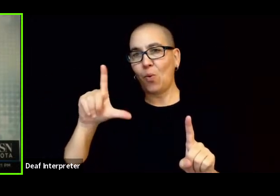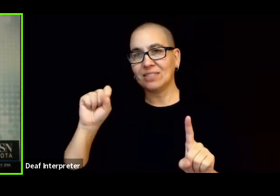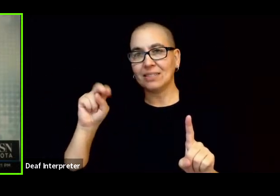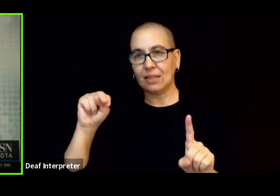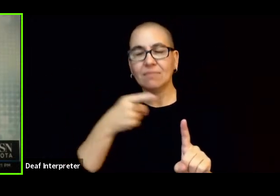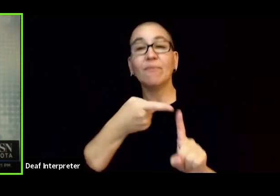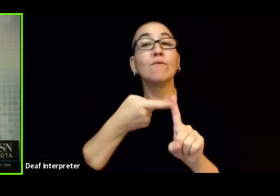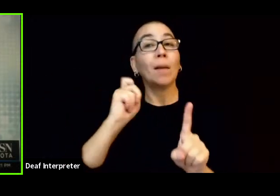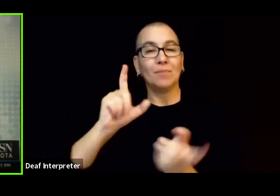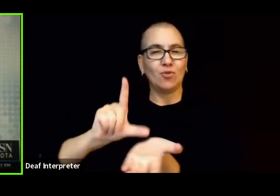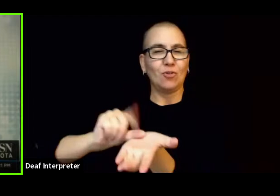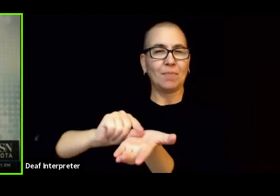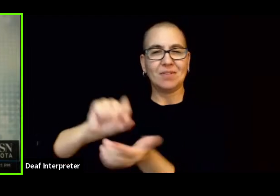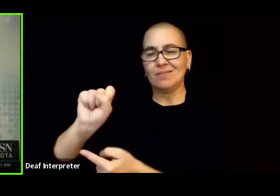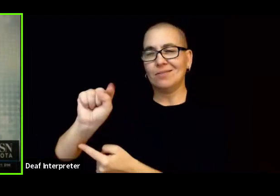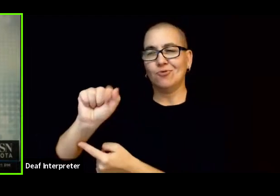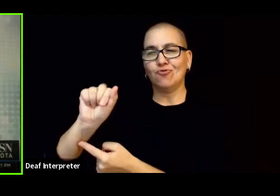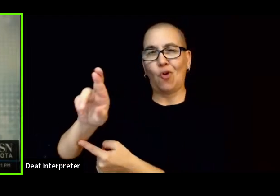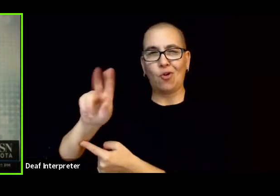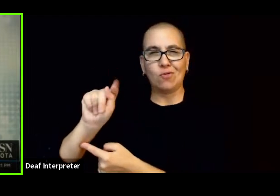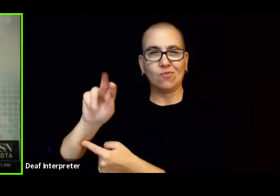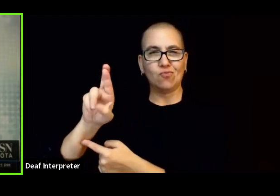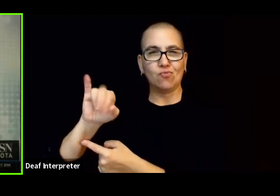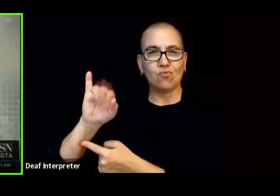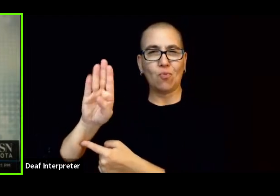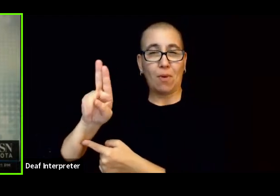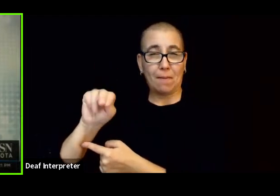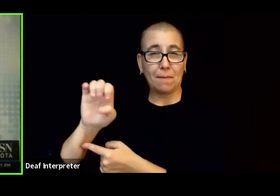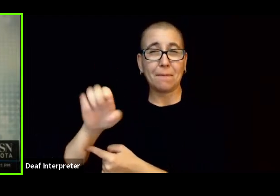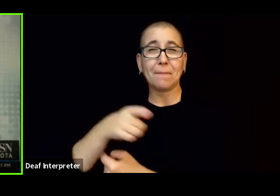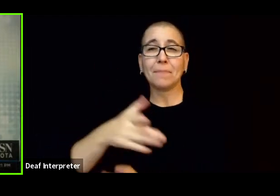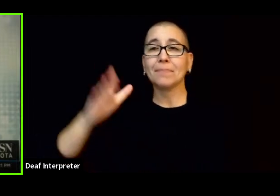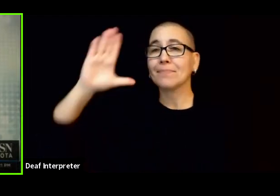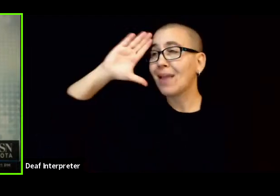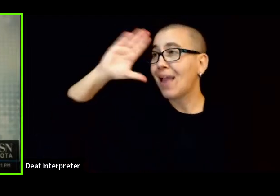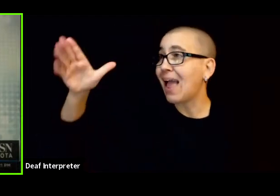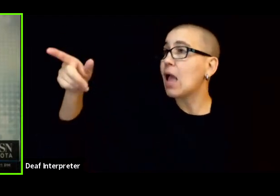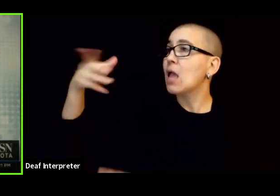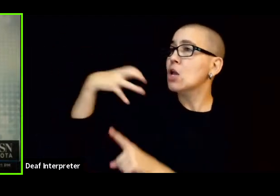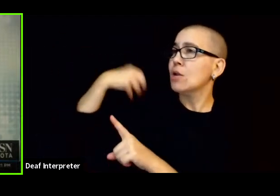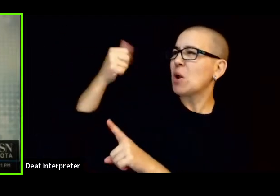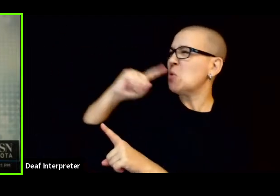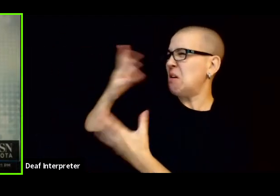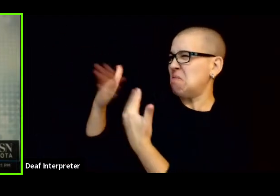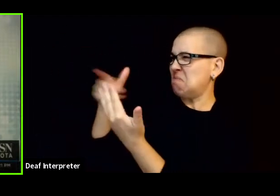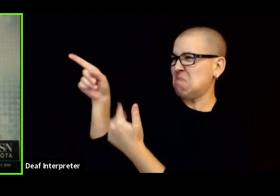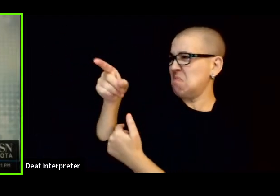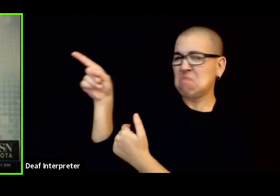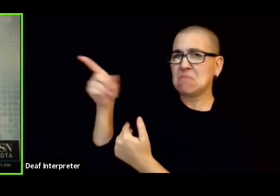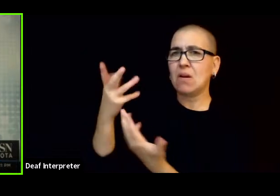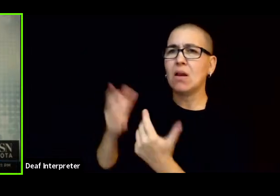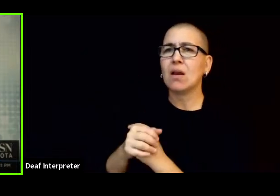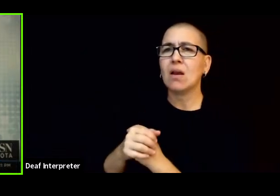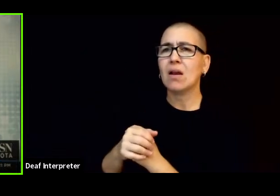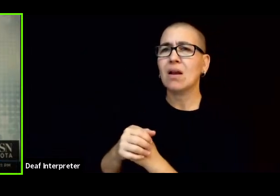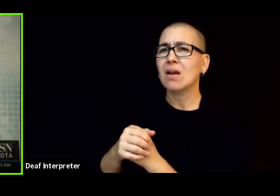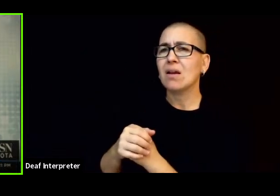Commissioner or anyone else, today the state dashboard was recalculated the number of available ICU